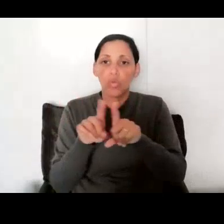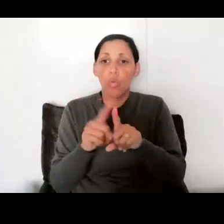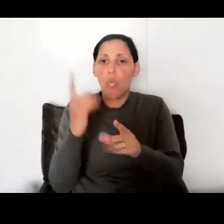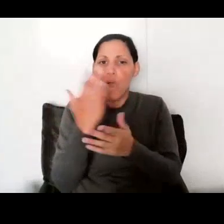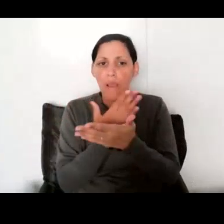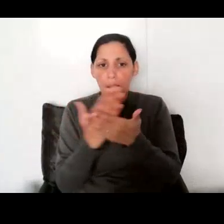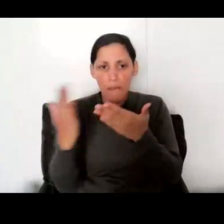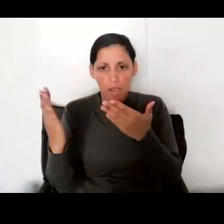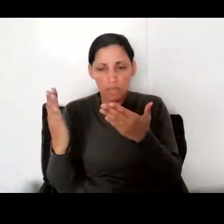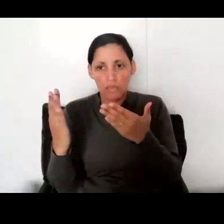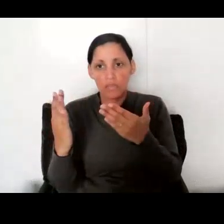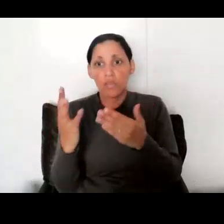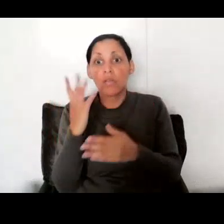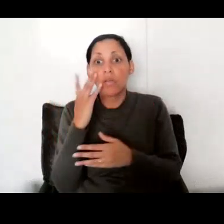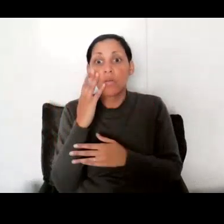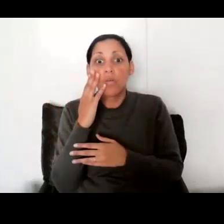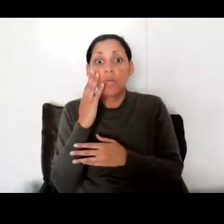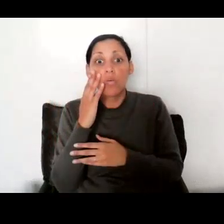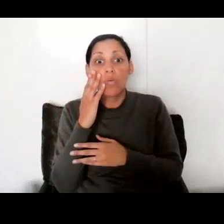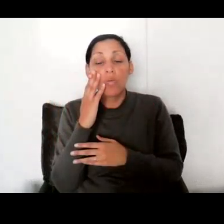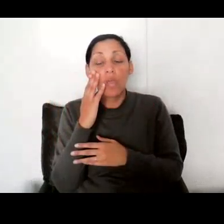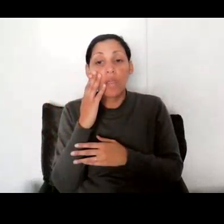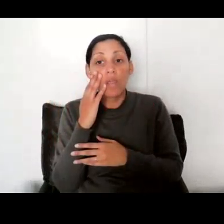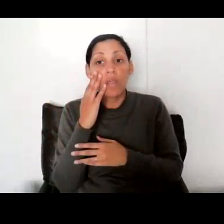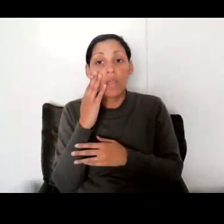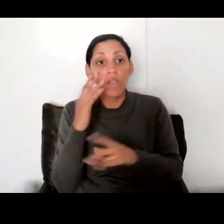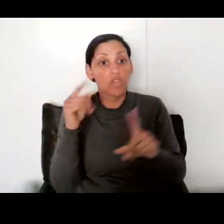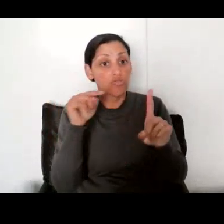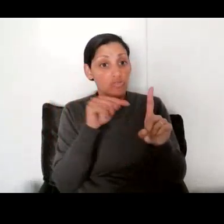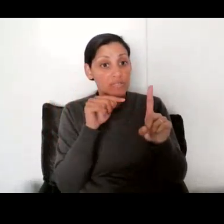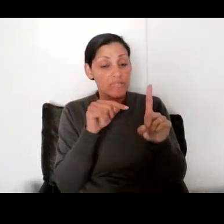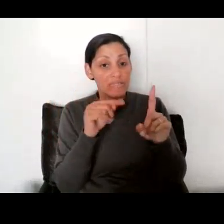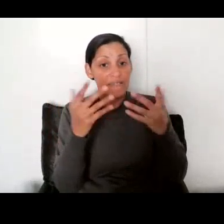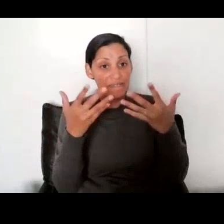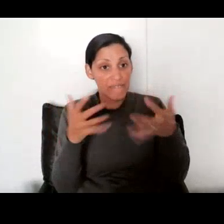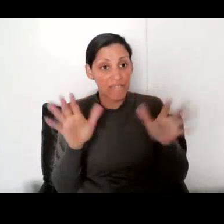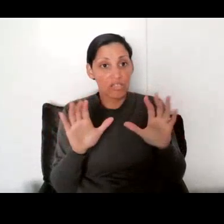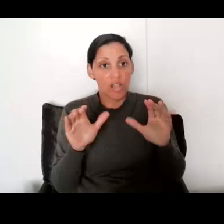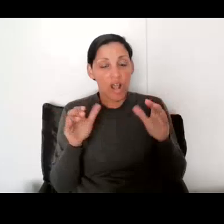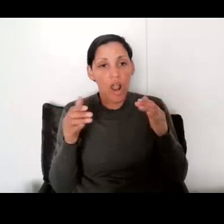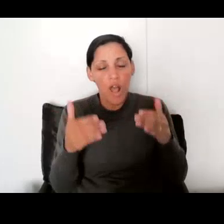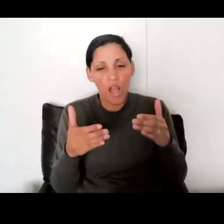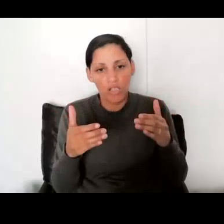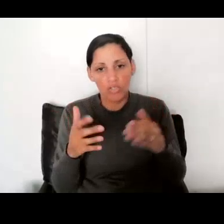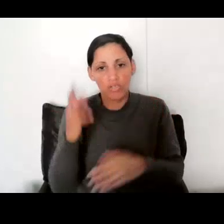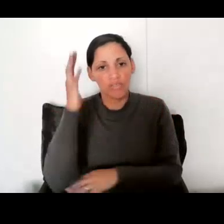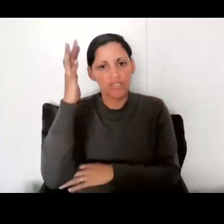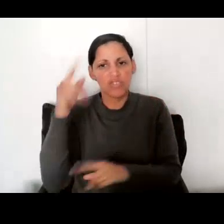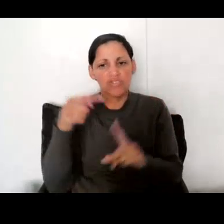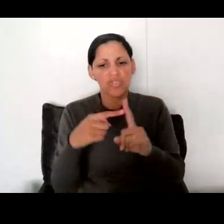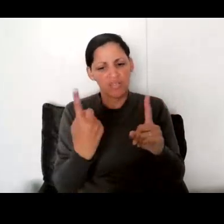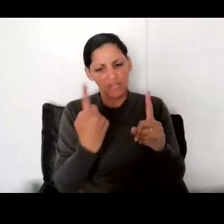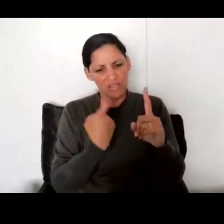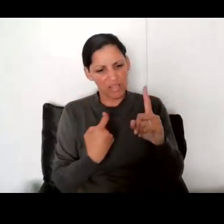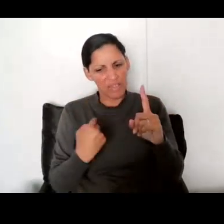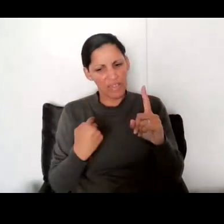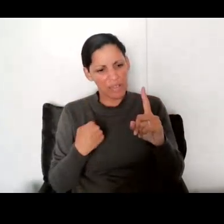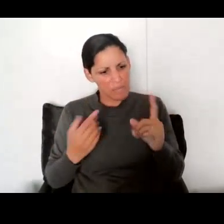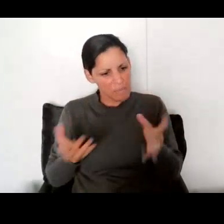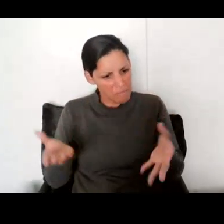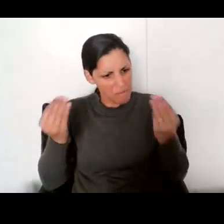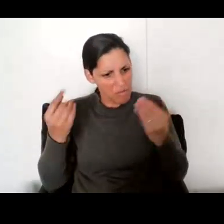her when she's done with the class, she asked the question that she asked herself isn't did I get it right, but